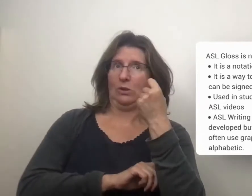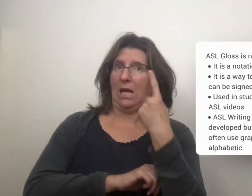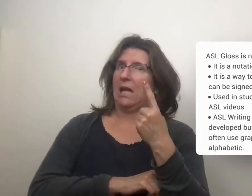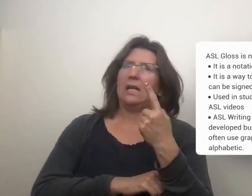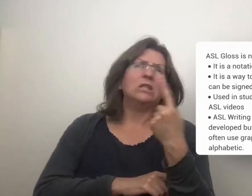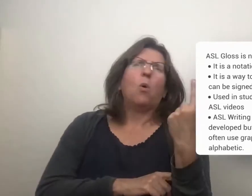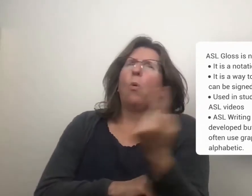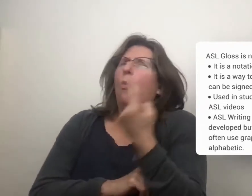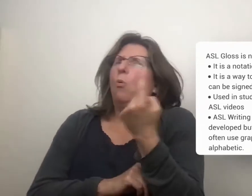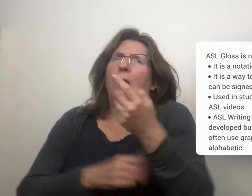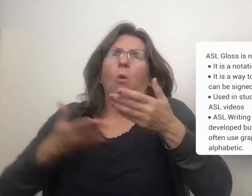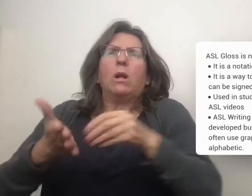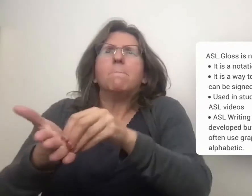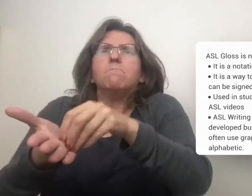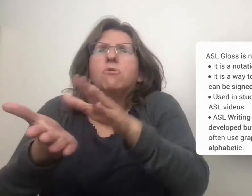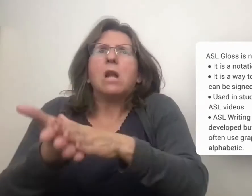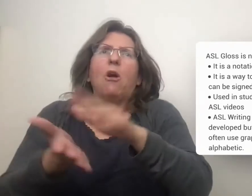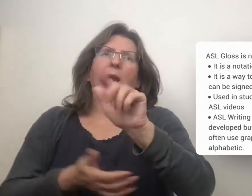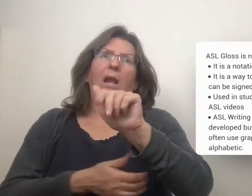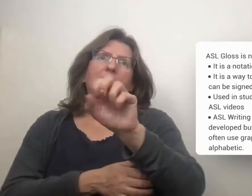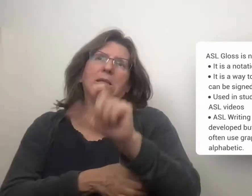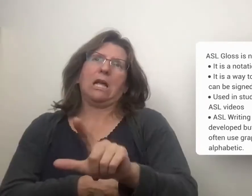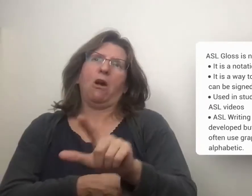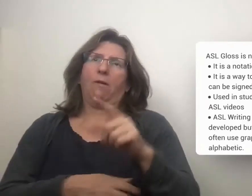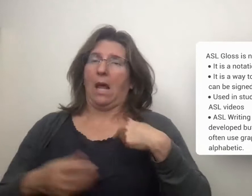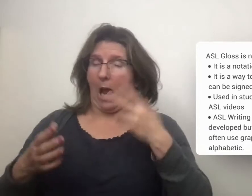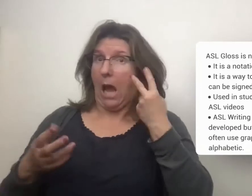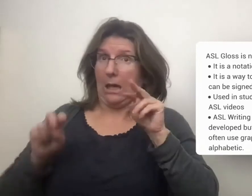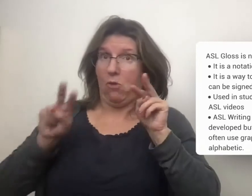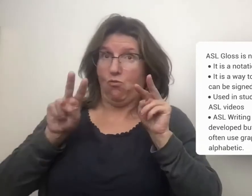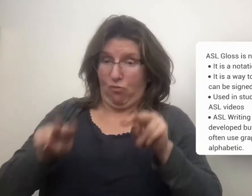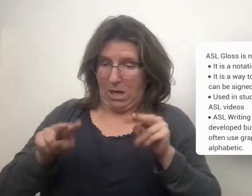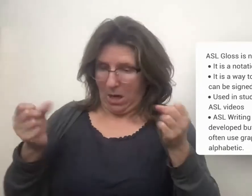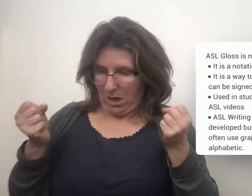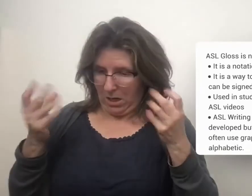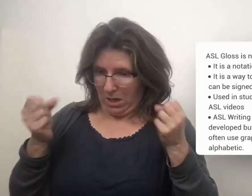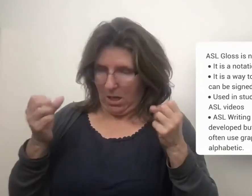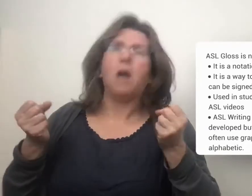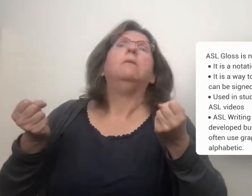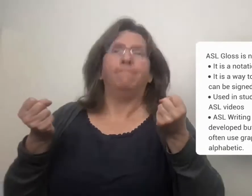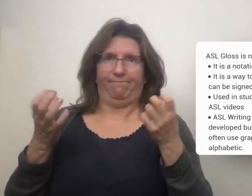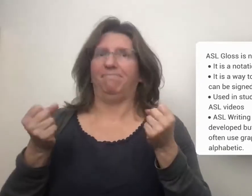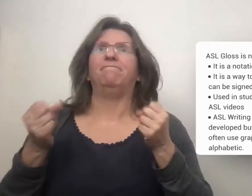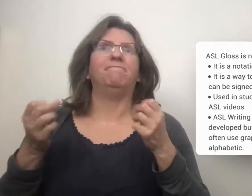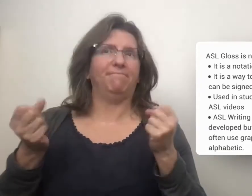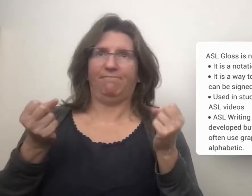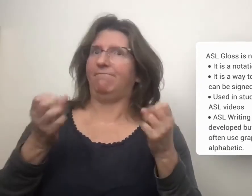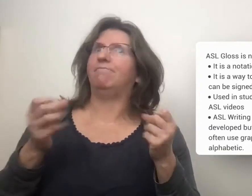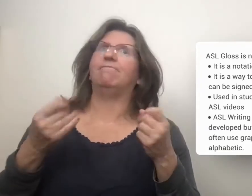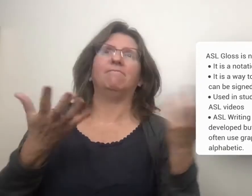English. But it's a means to record in text what occurs naturally in ASL.